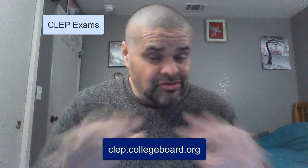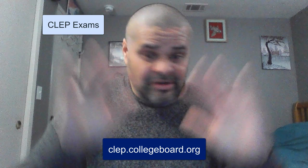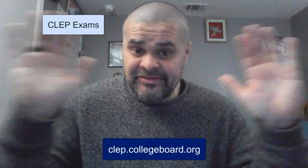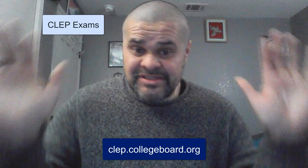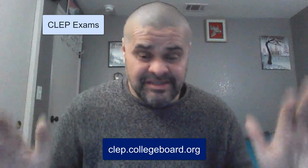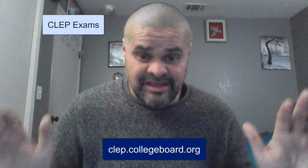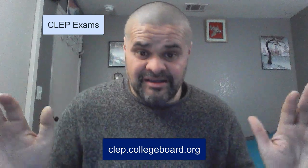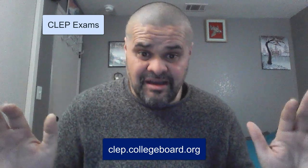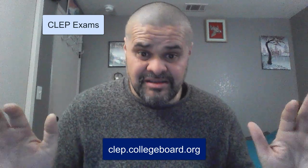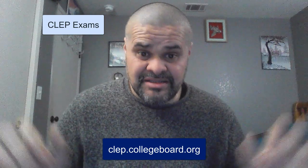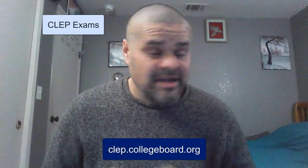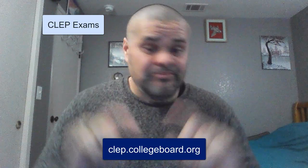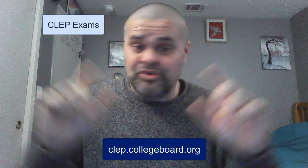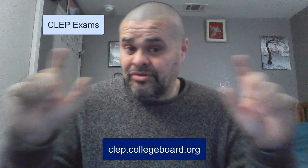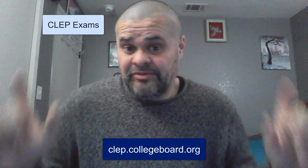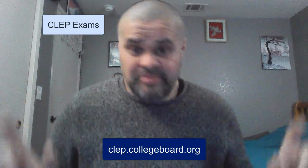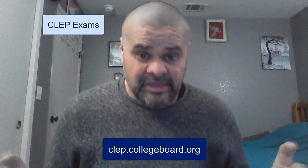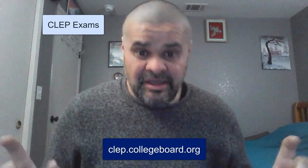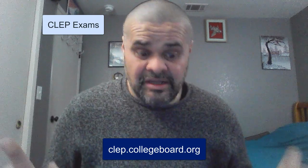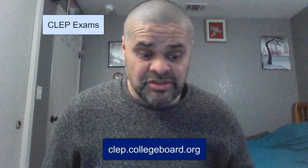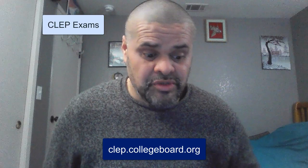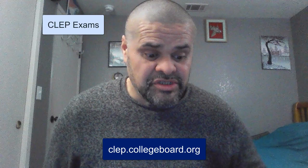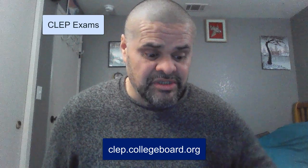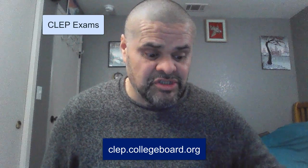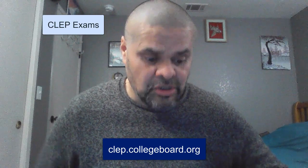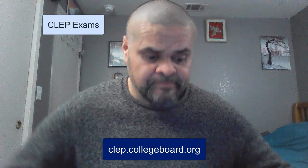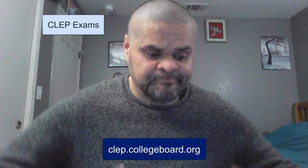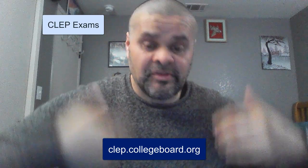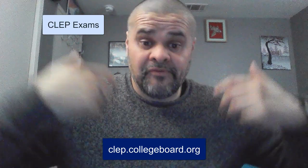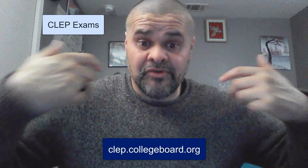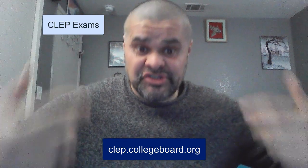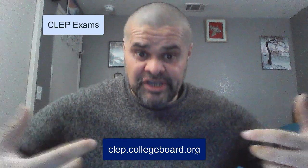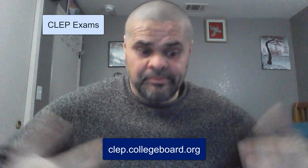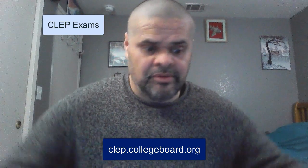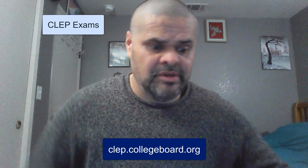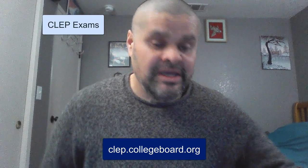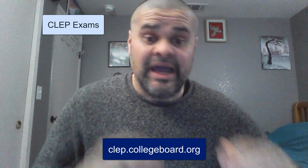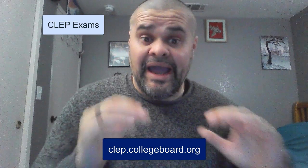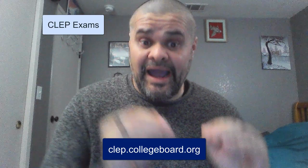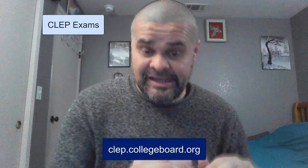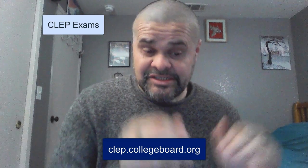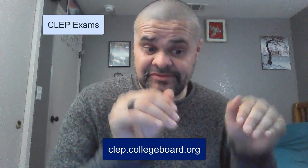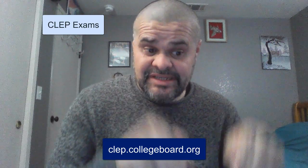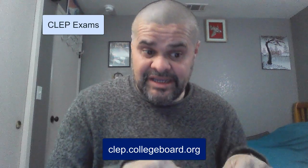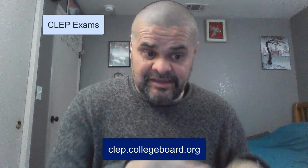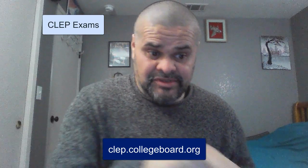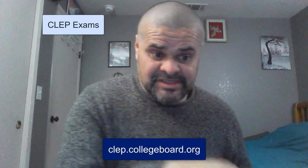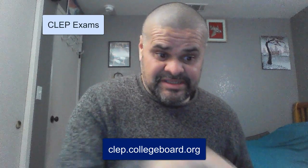don't have to take that class. You don't have to pay that tuition. So, for example, as of today, which